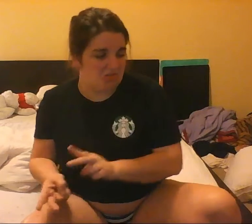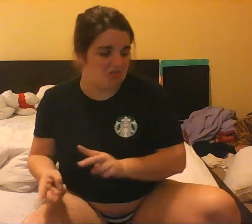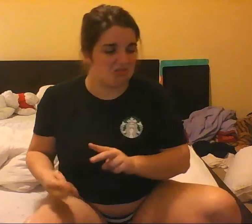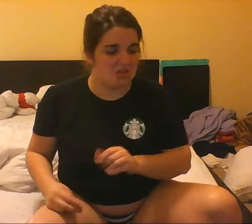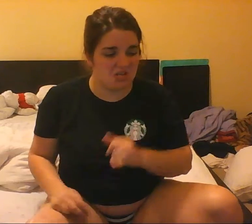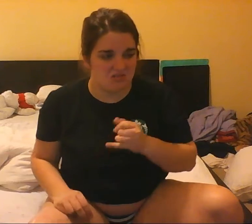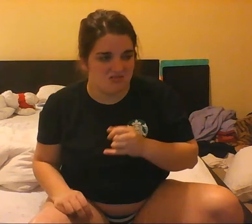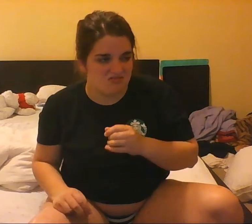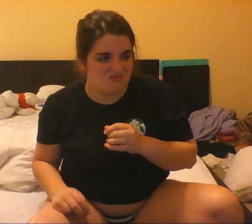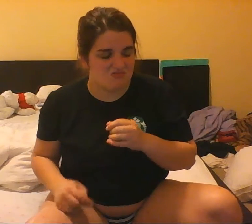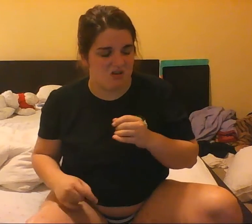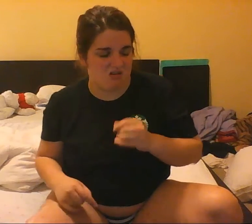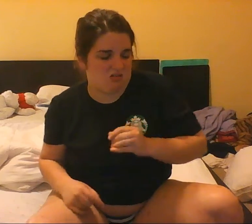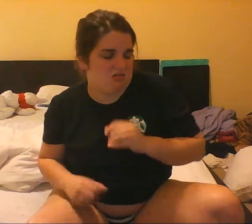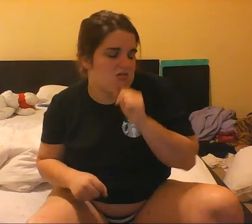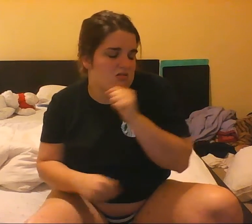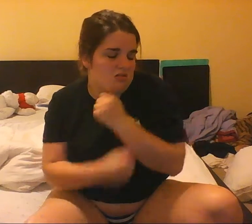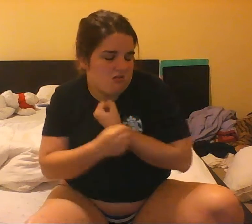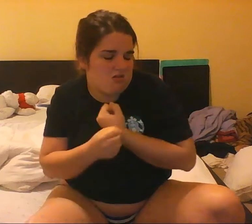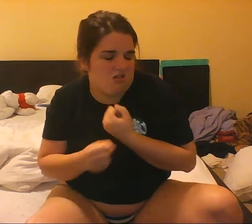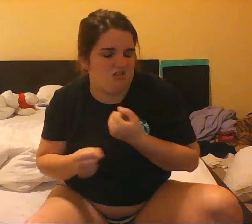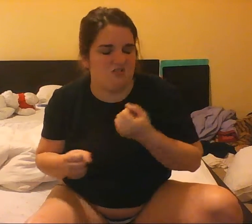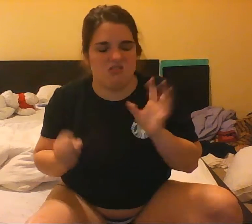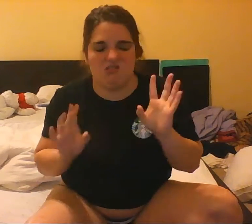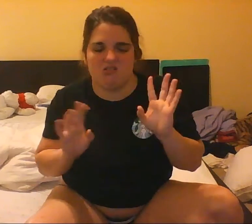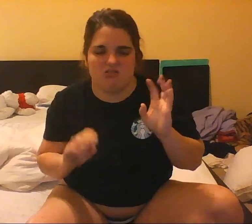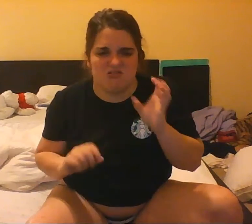about them. But not that Twilight is particularly scary, apart from the